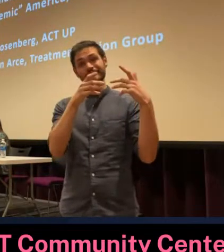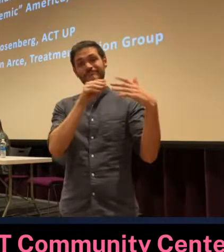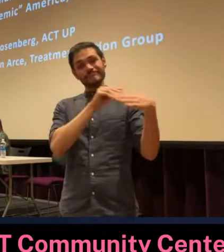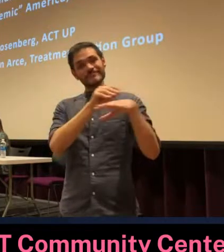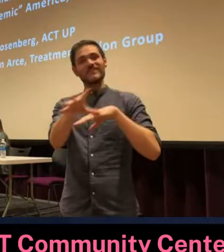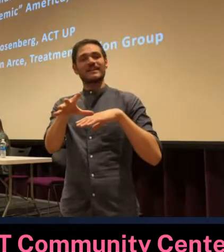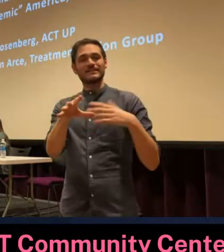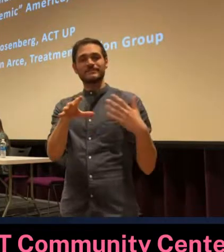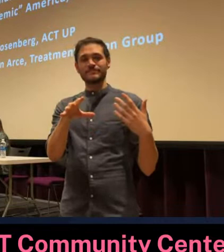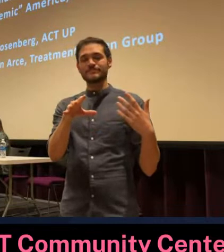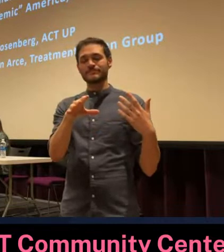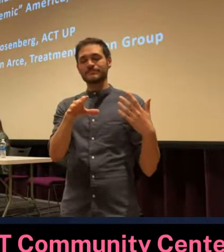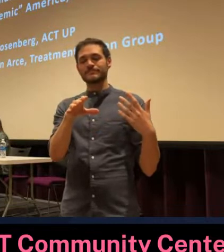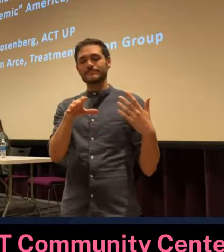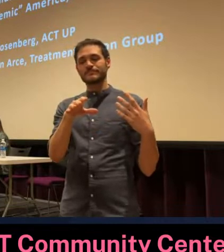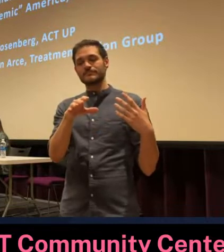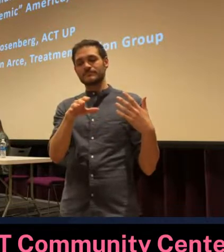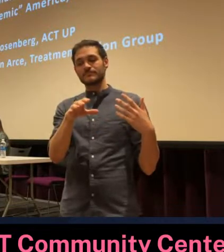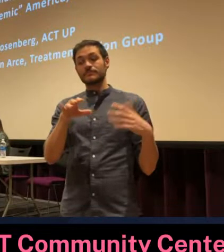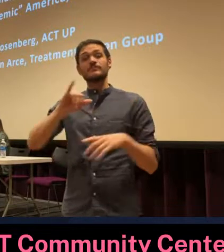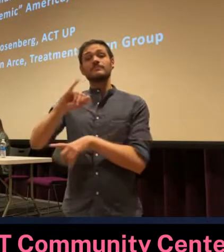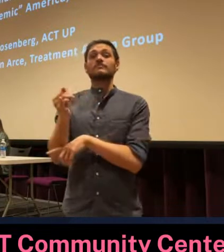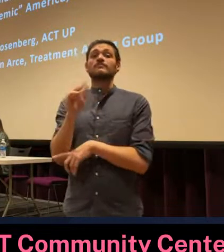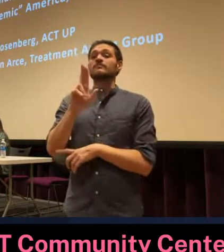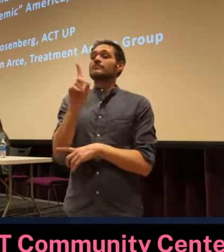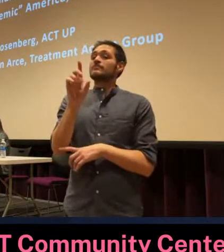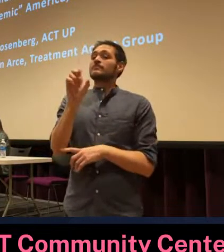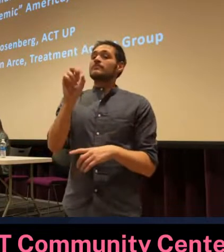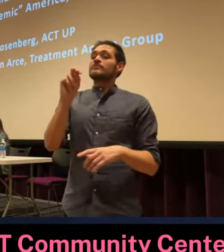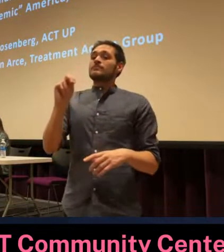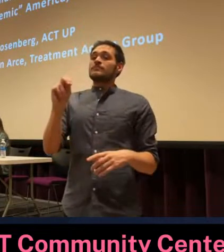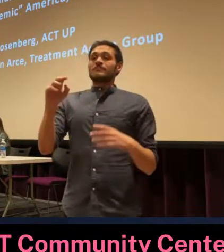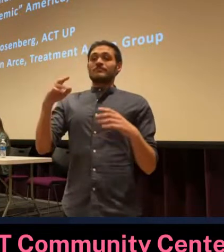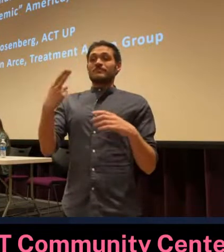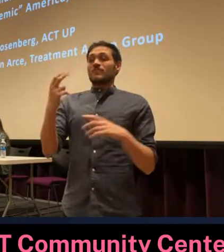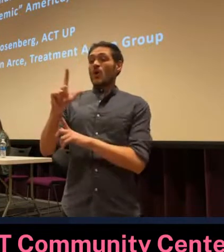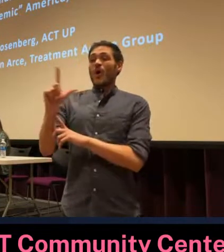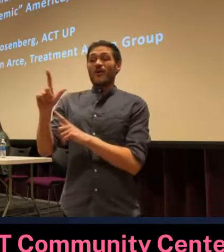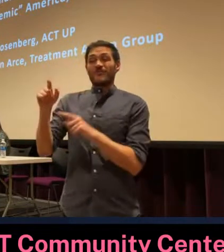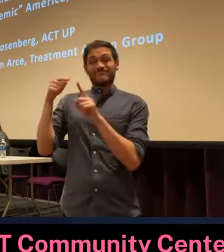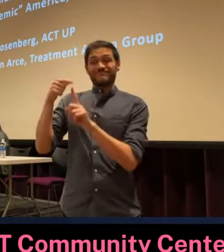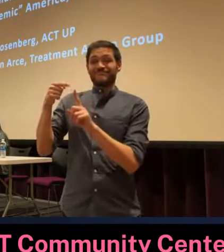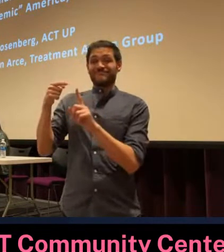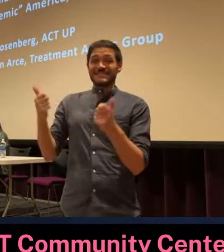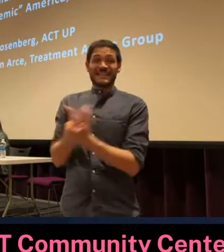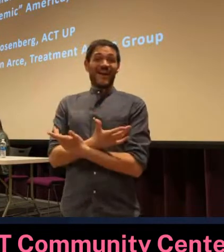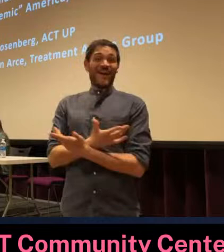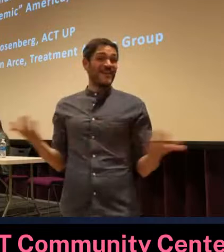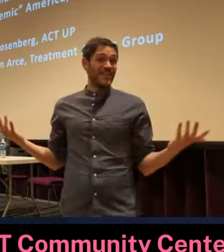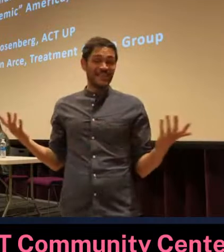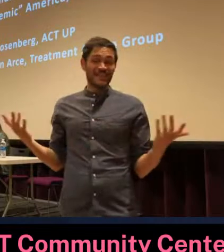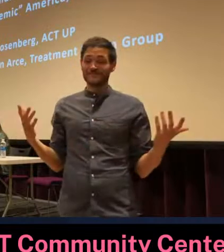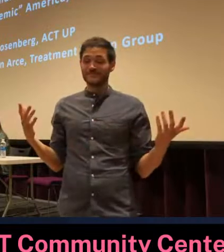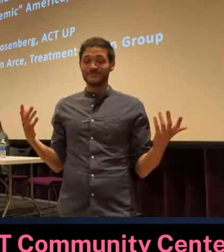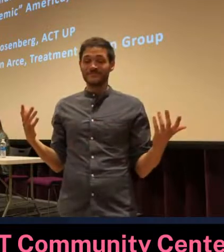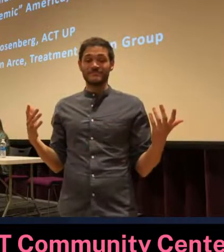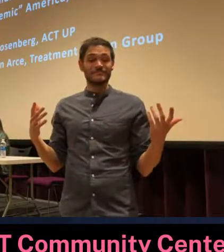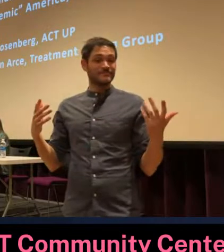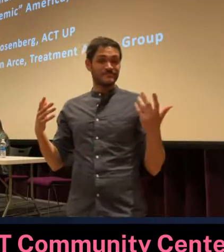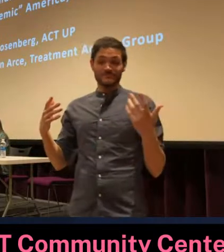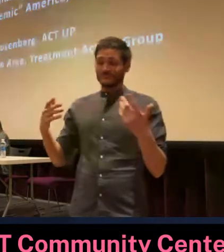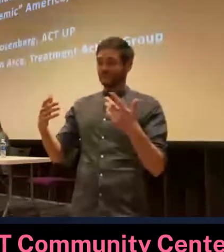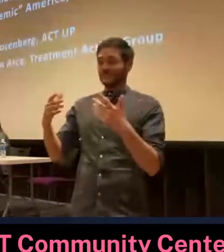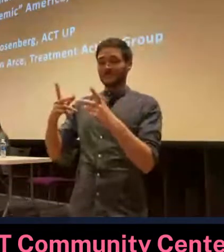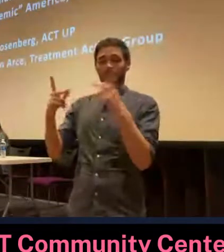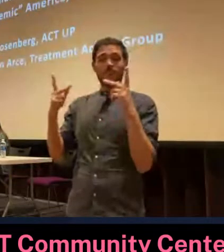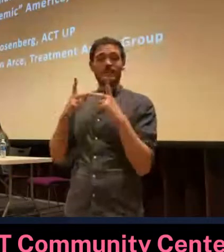Judson Hall is because, it's everything. It's the place that Reclaim Pride identified, and for us it's history.